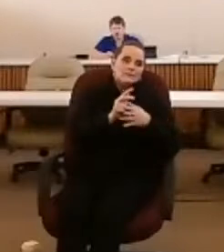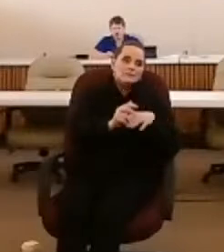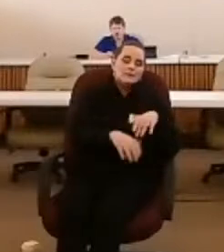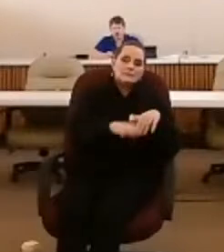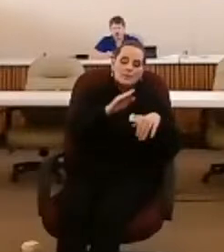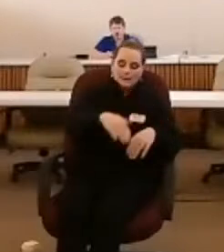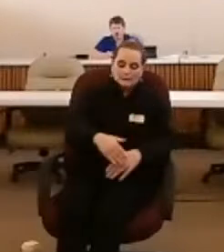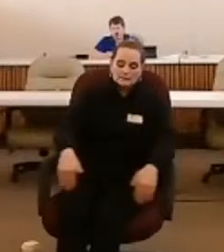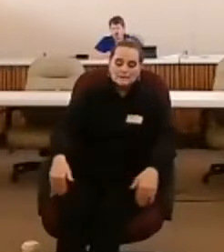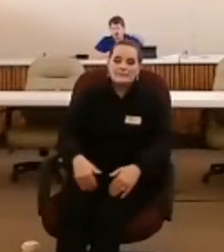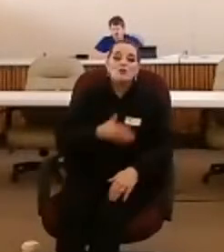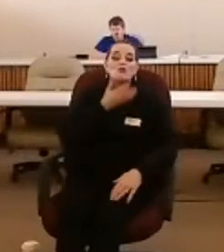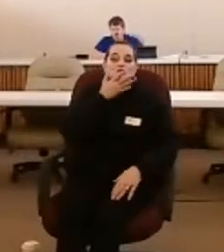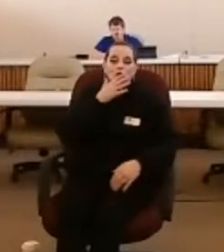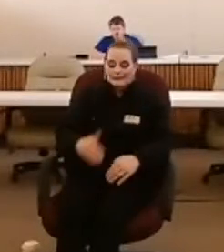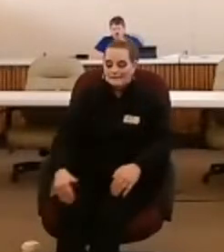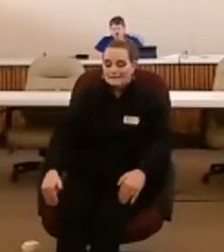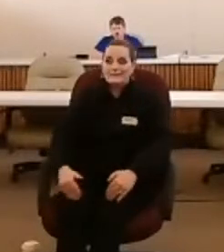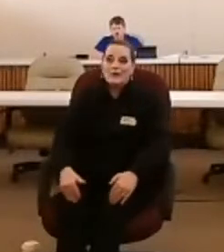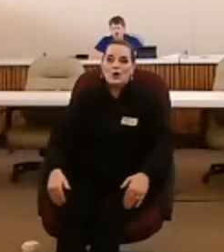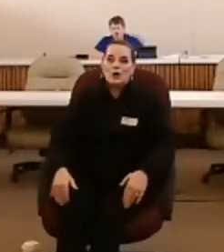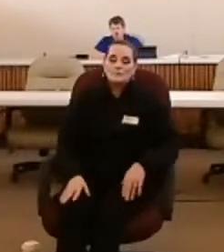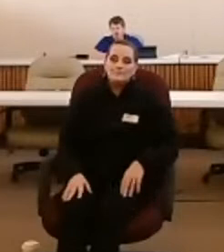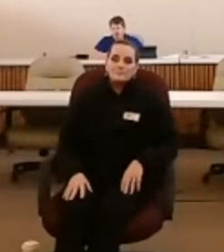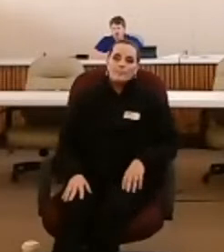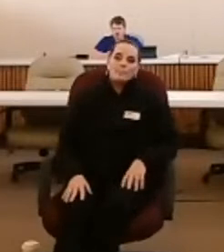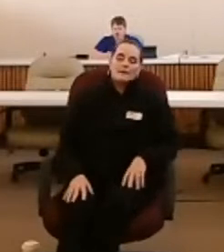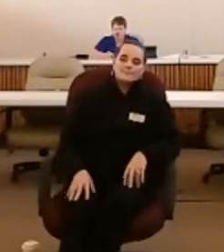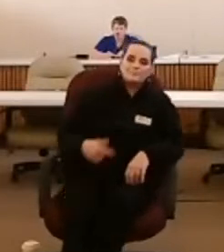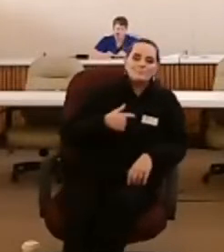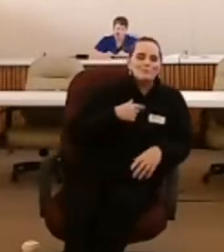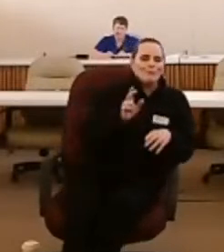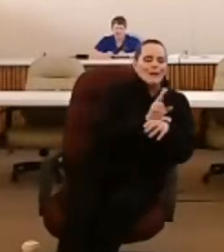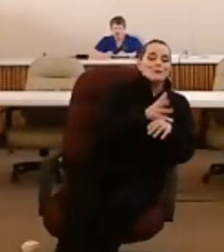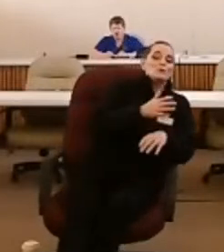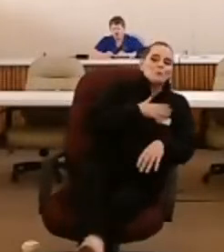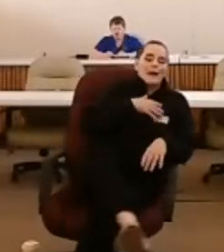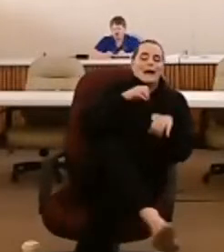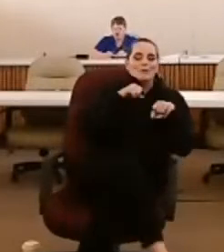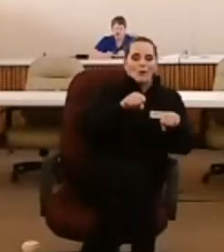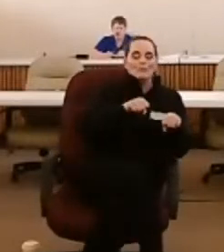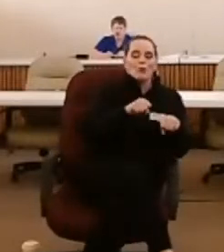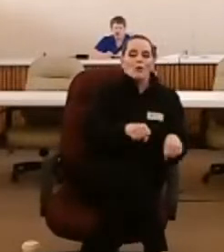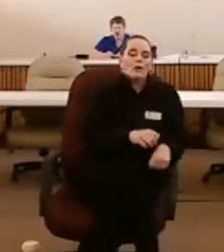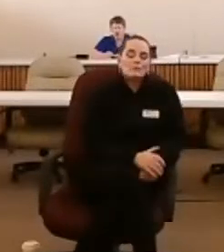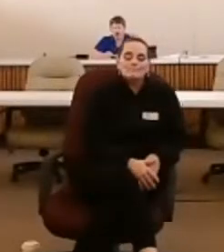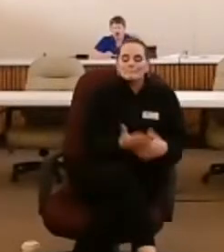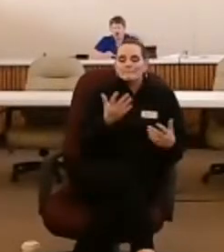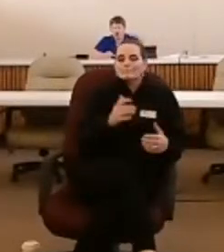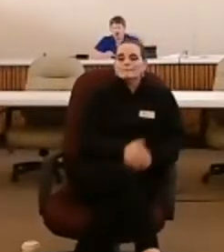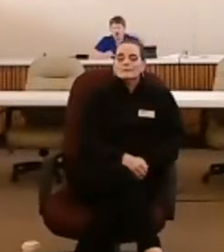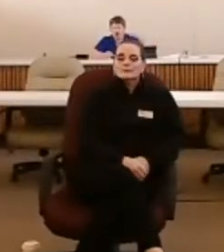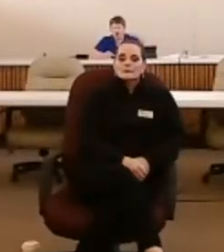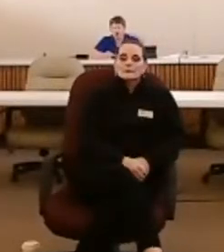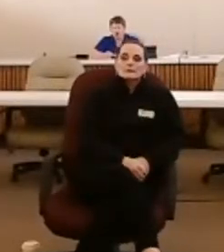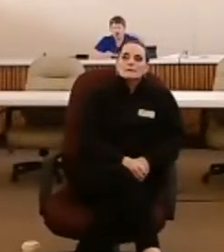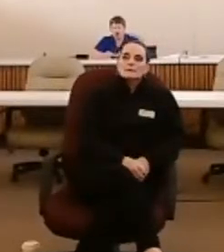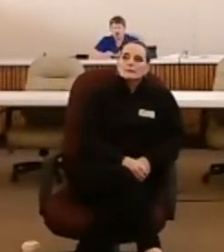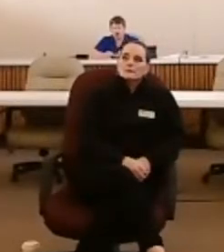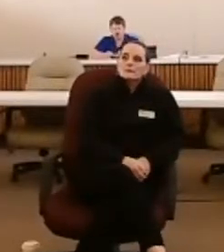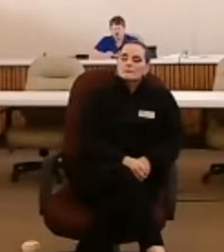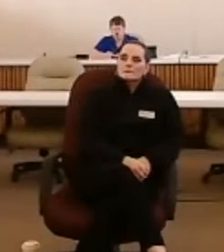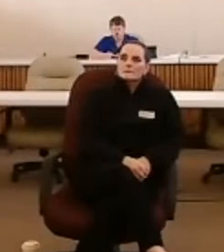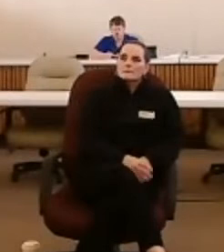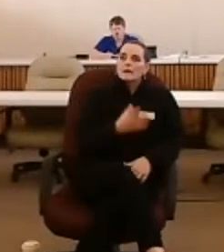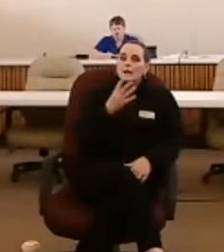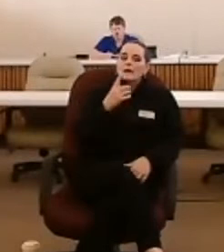I mean, Yeah, it well, was this high. The green belt might be a So- little, Lawnmower, right. Well, and the We've been green belt having a might be a few- little different if it's